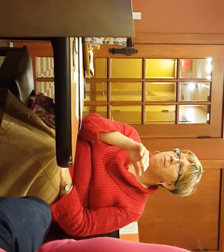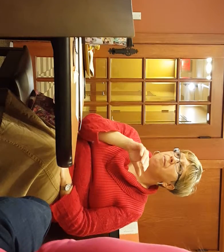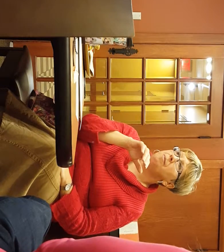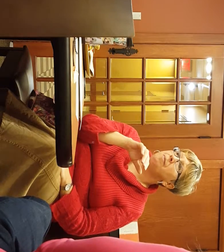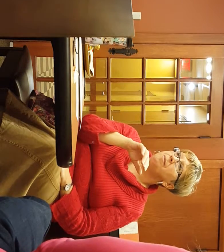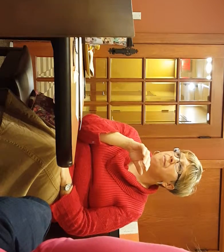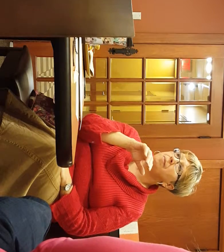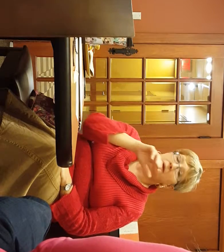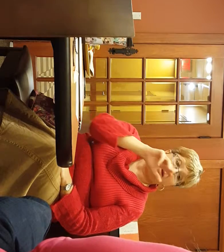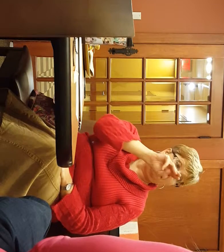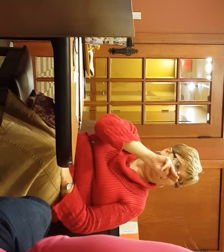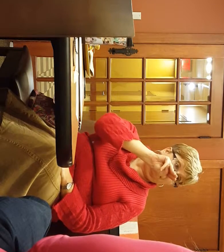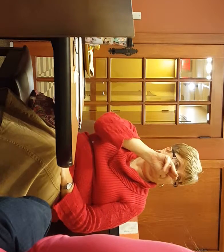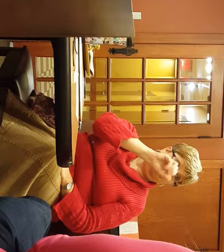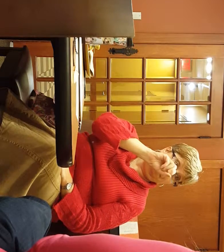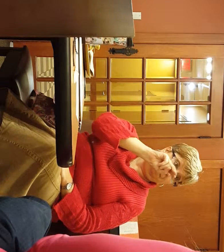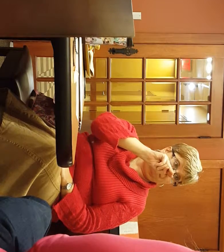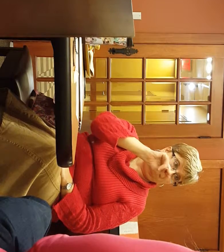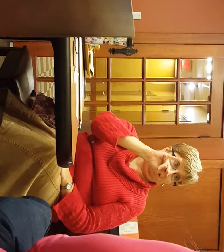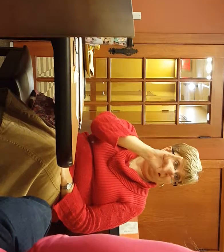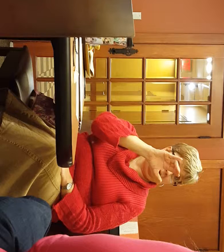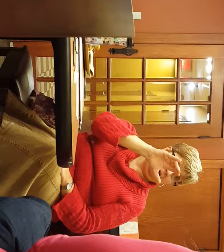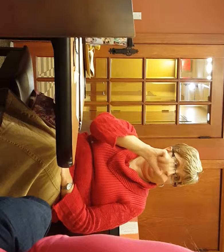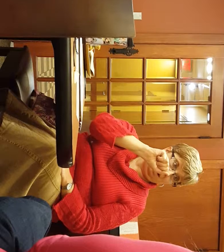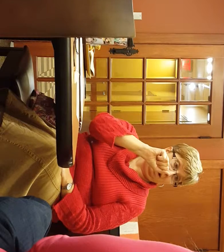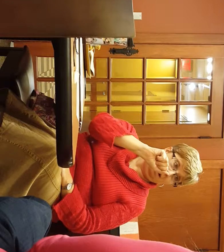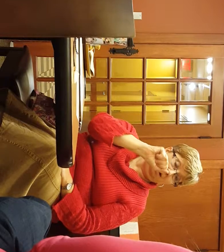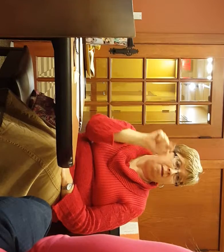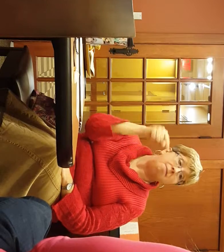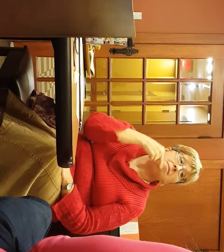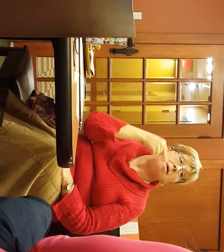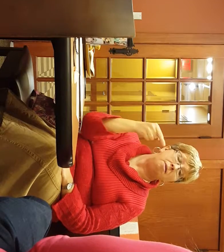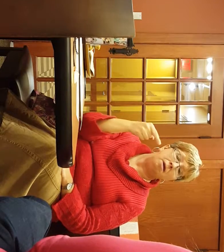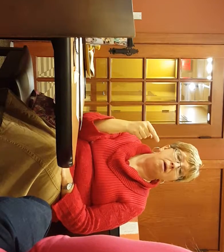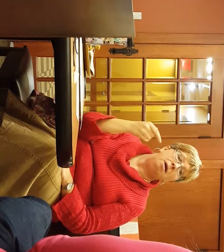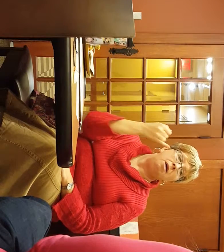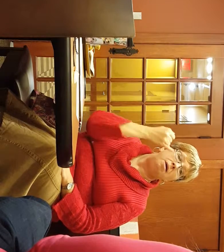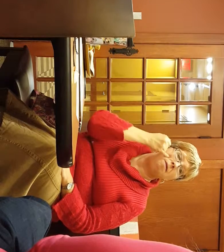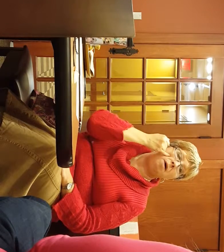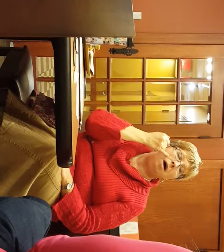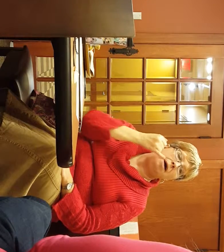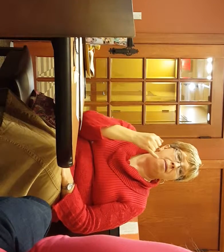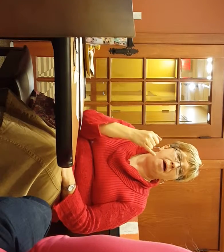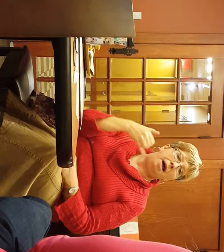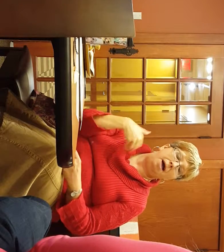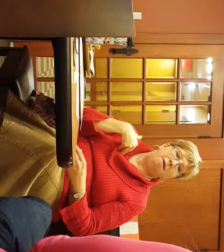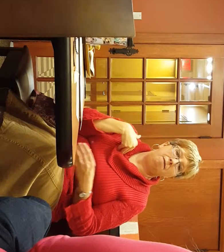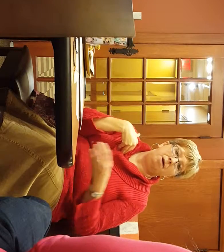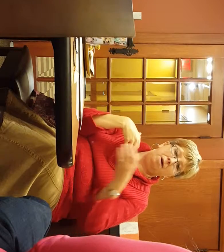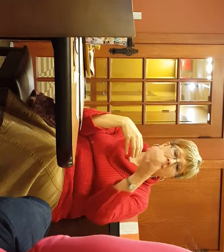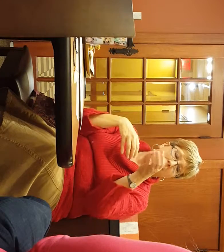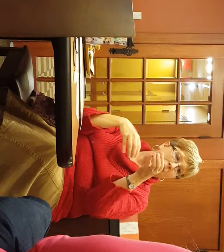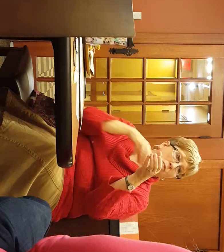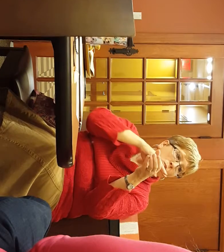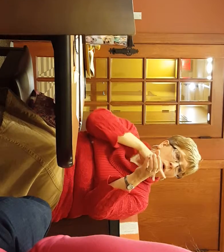cup of half hot and half cold water, so it's immediately drinkable for me, and I put 1 drop of peppermint and 1 drop